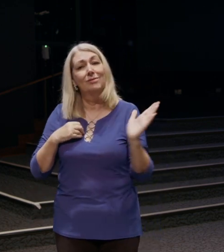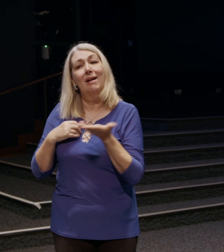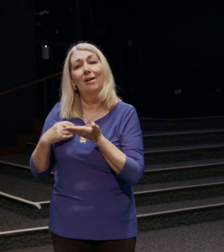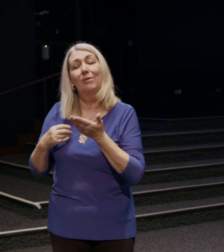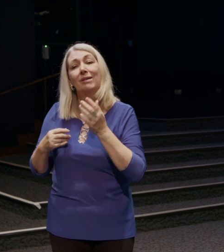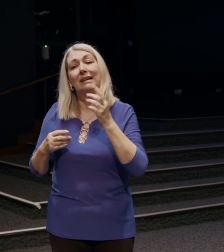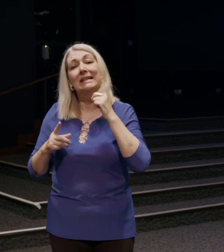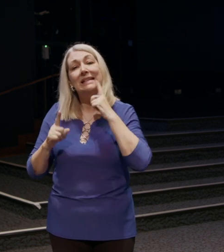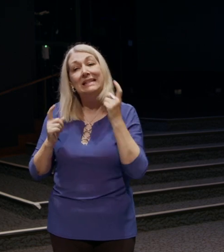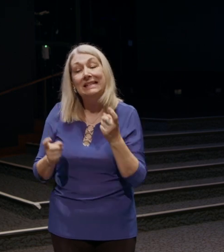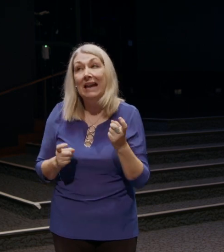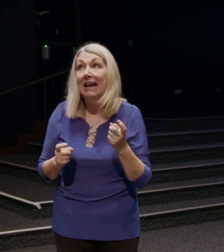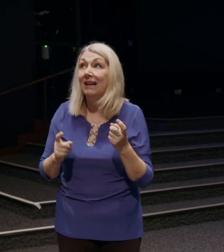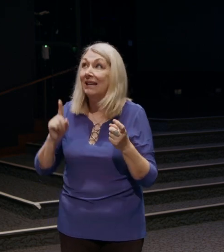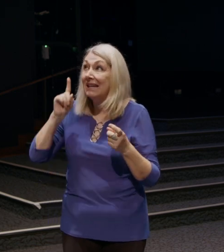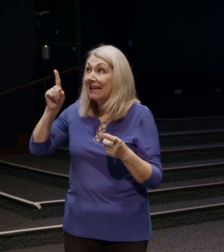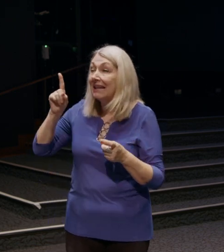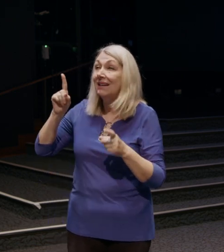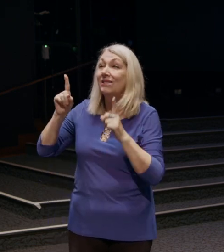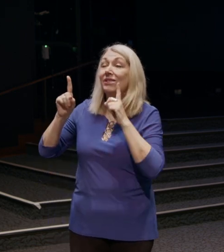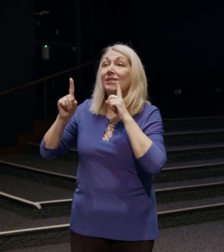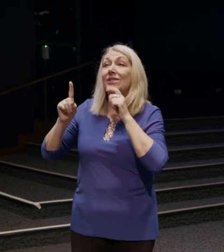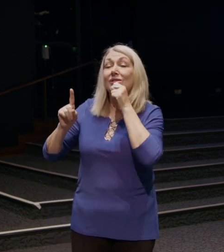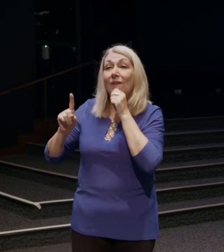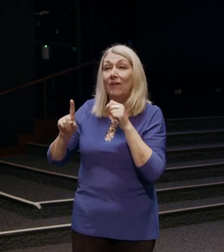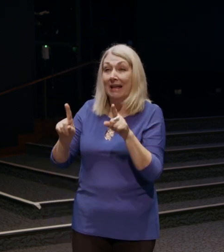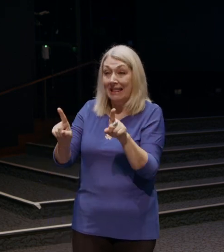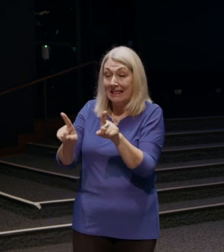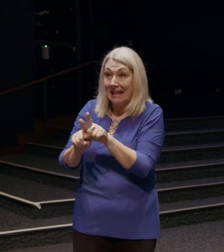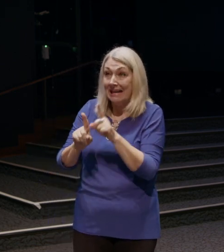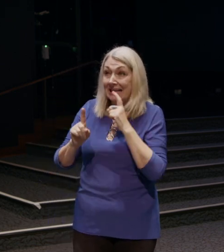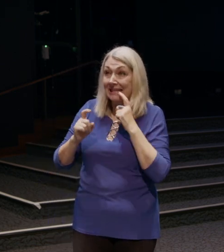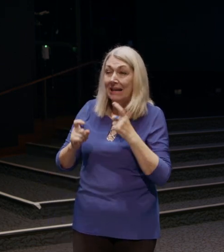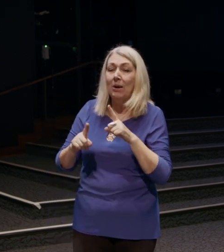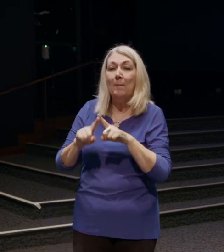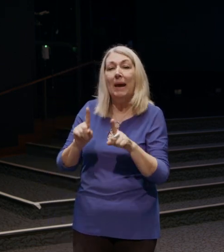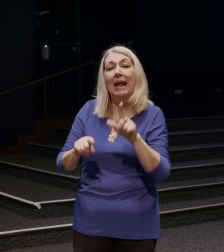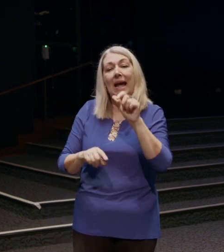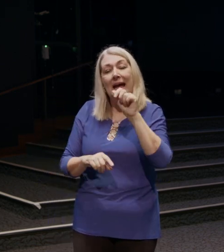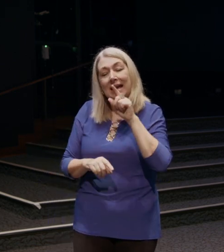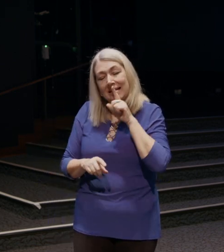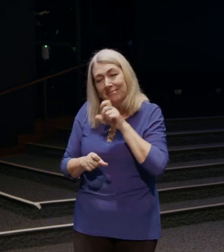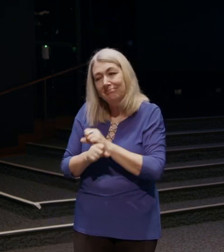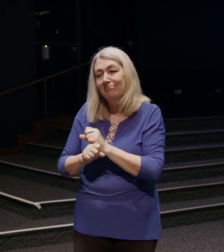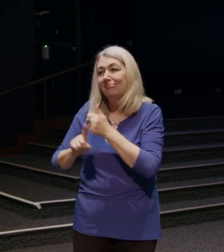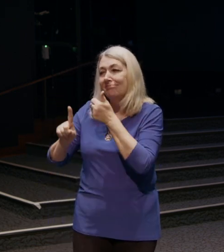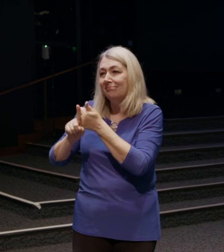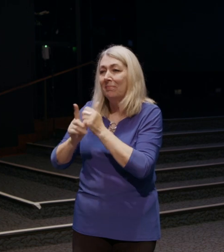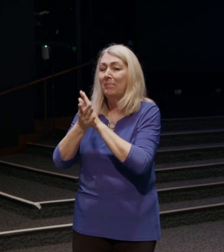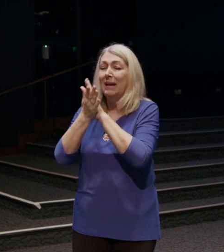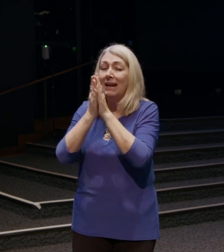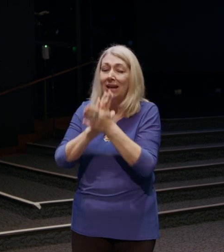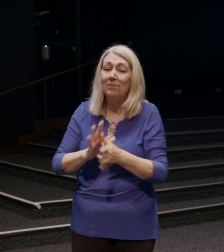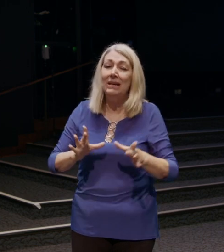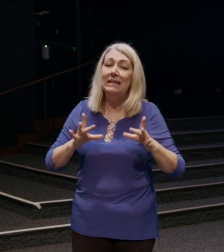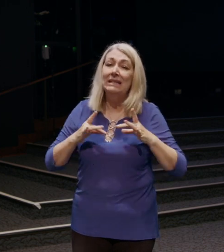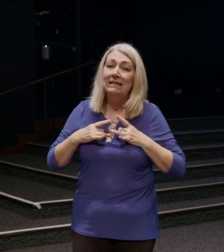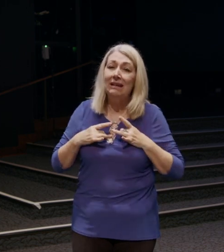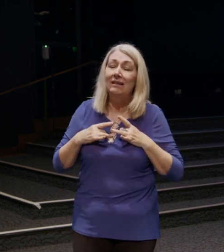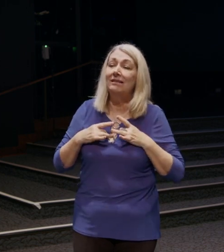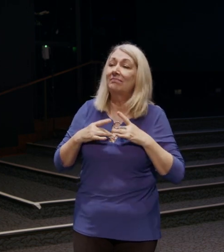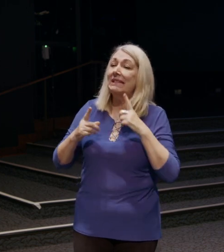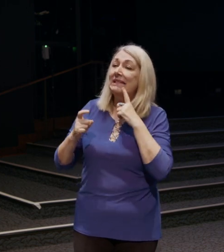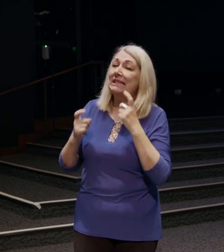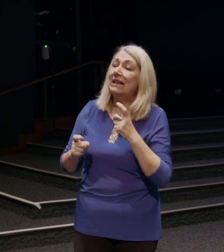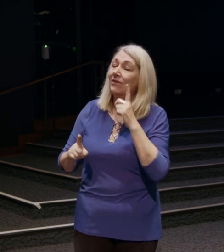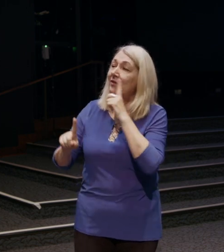suffered not like a sinner, but as a sinner. He became sin for us.